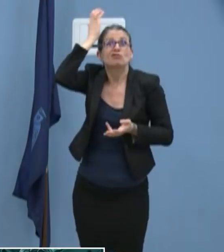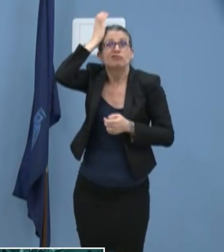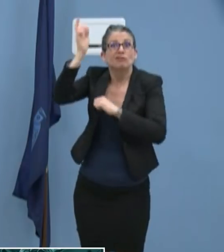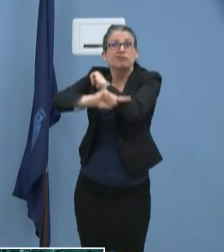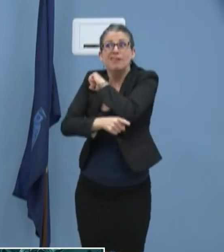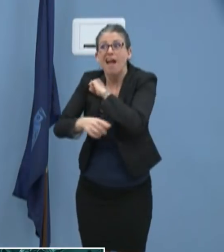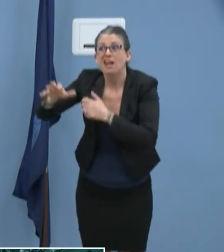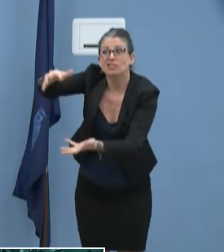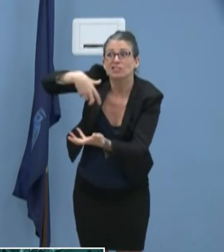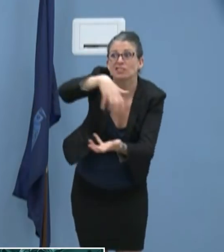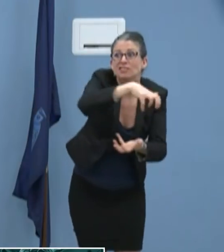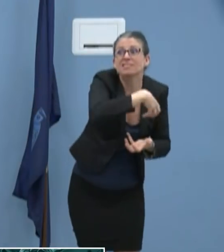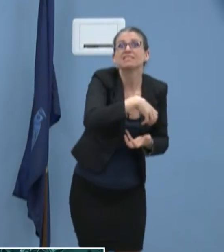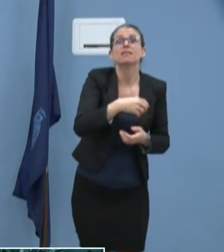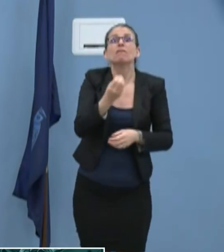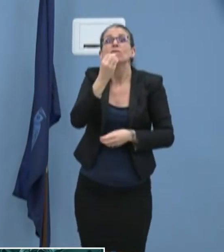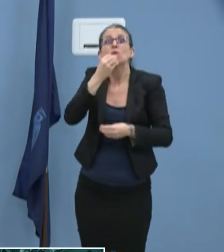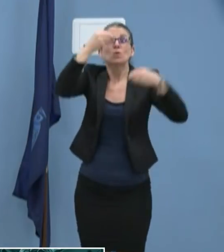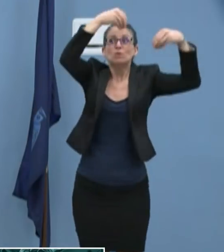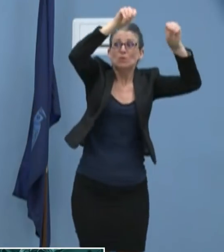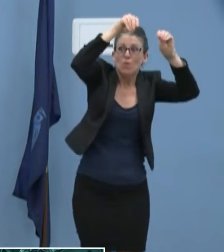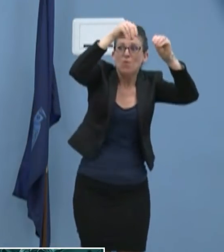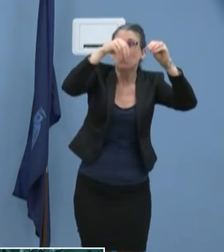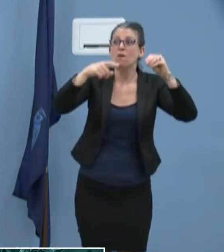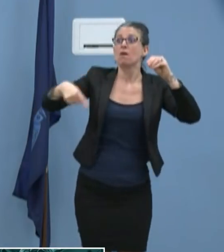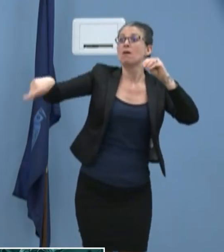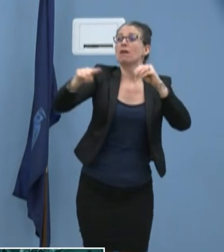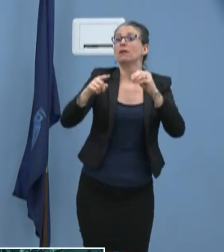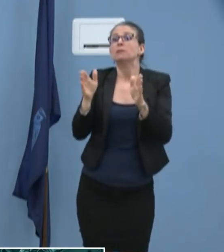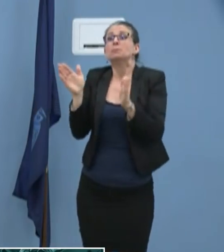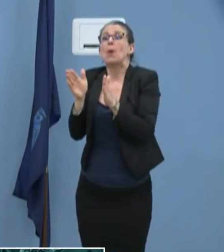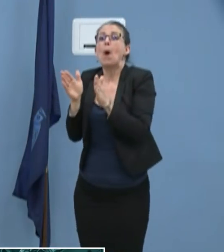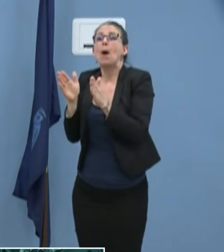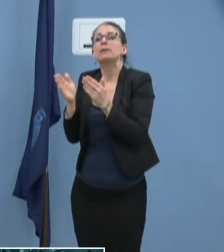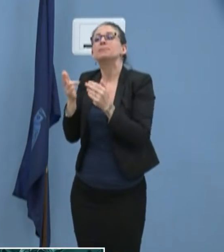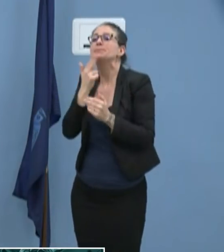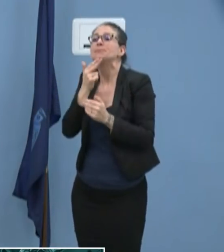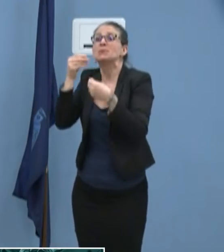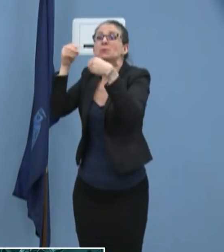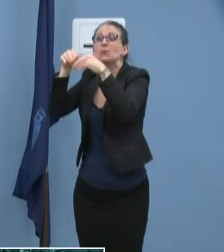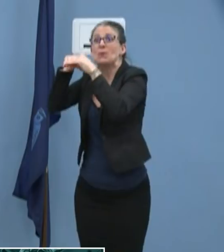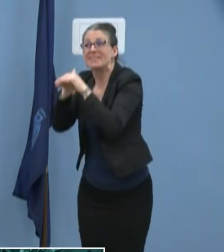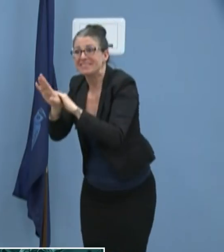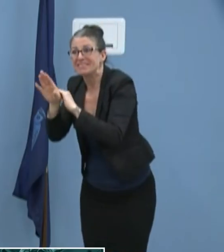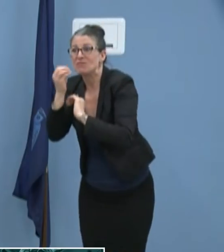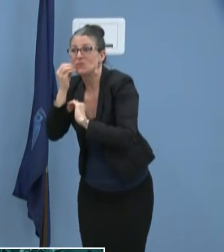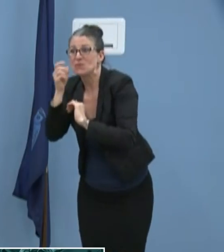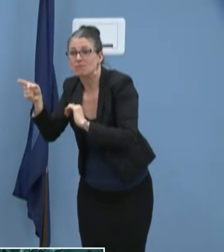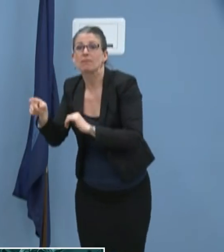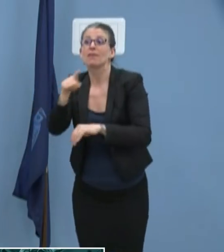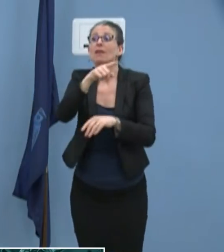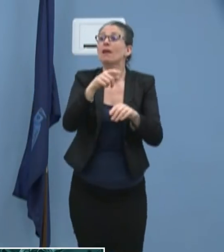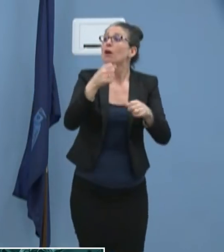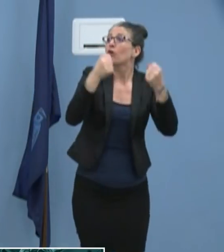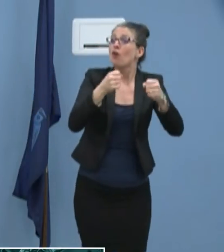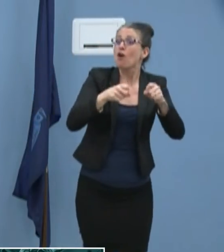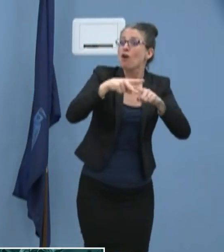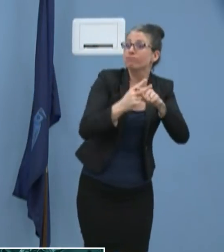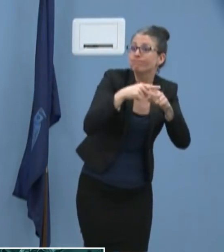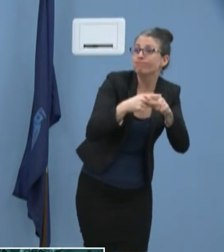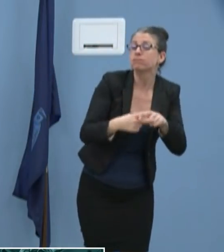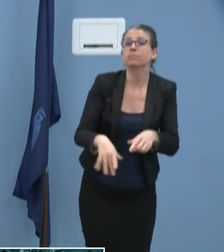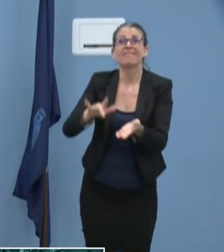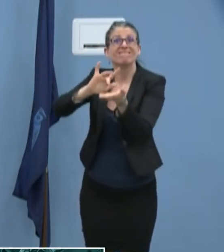goods, convenience stores, home repair and hardware, auto repair, pharmacy, other medical facilities,